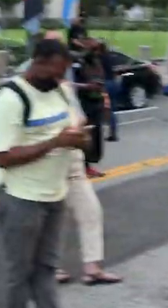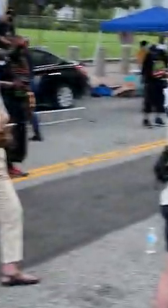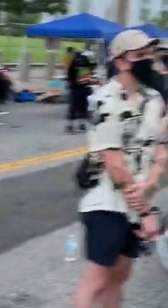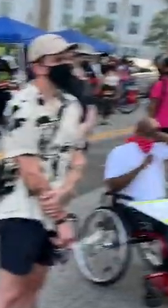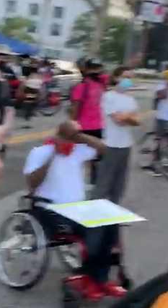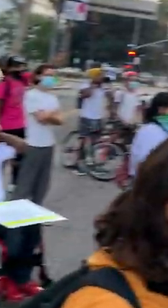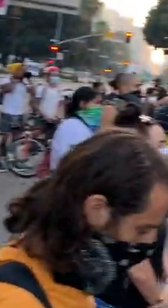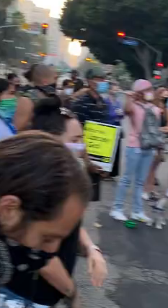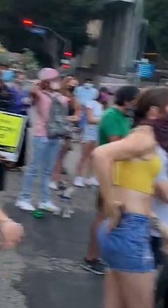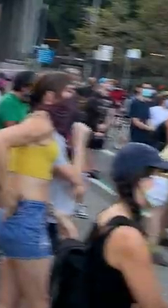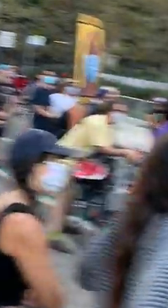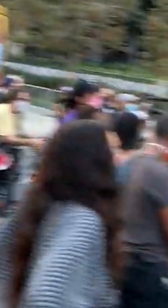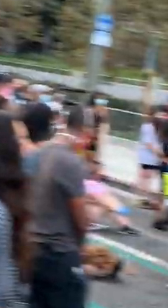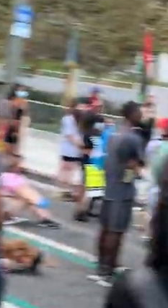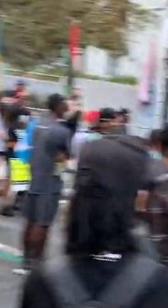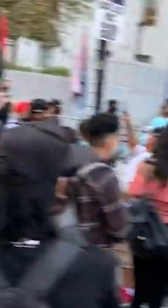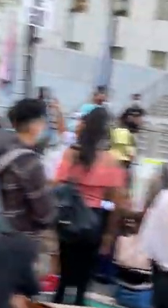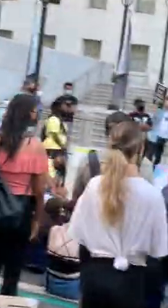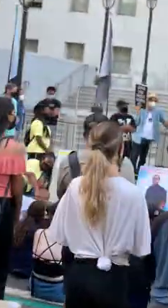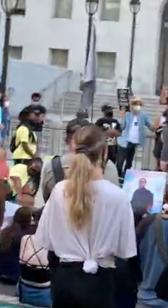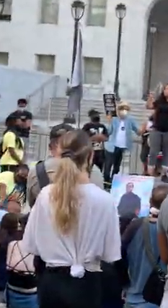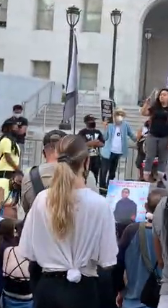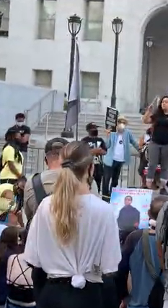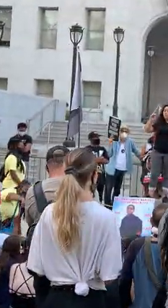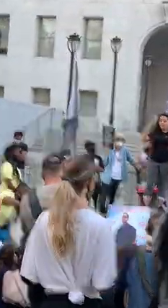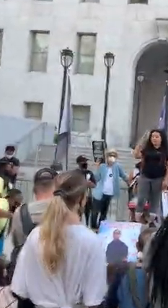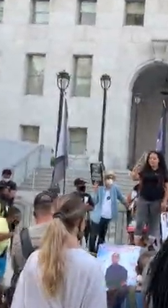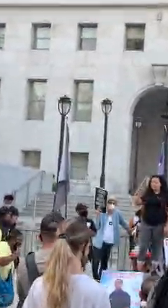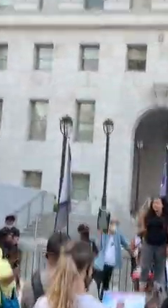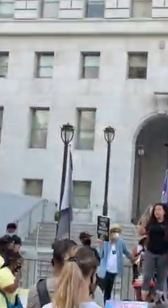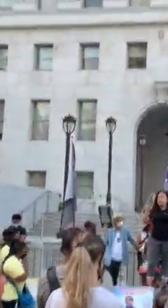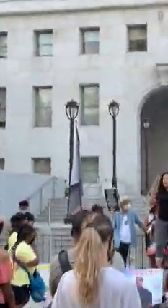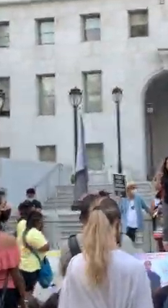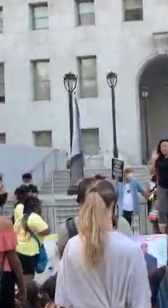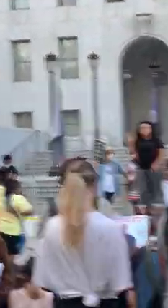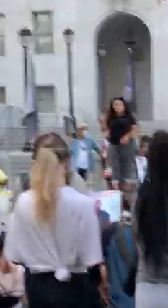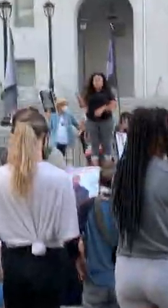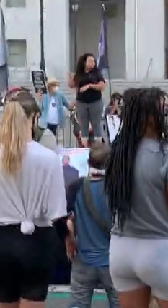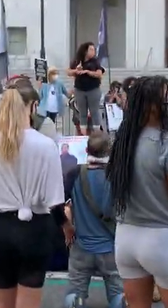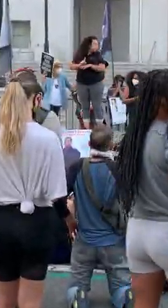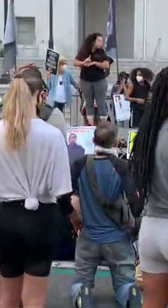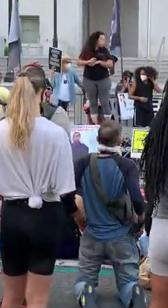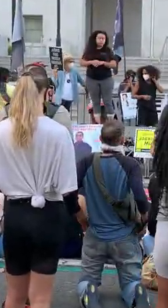from our good pastor, Pastor James Thomas. Come holler at us for a second, Pastor.